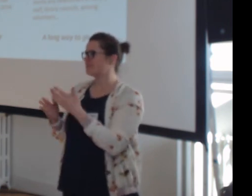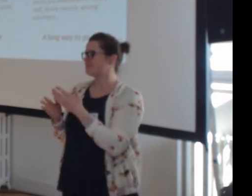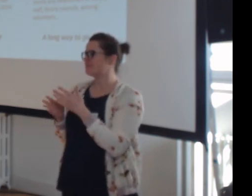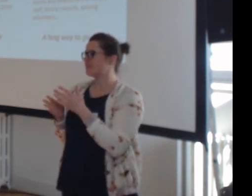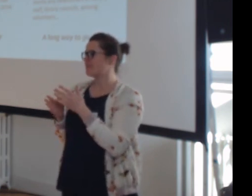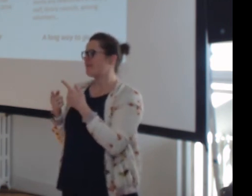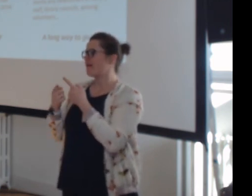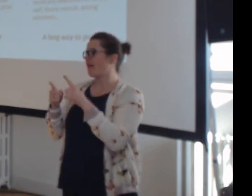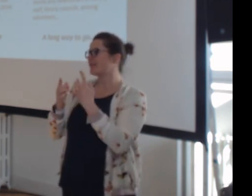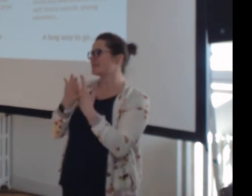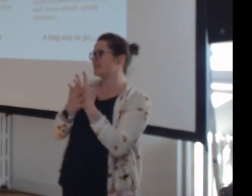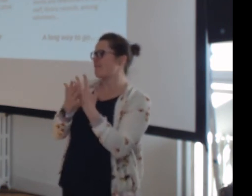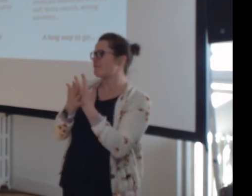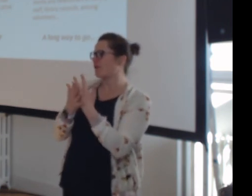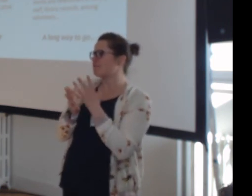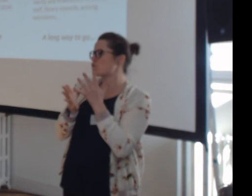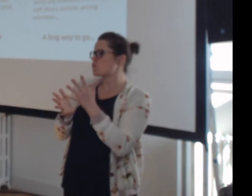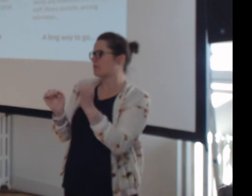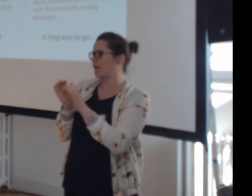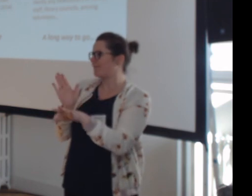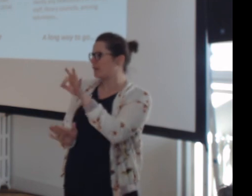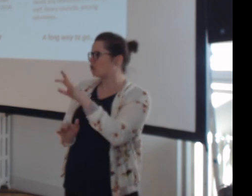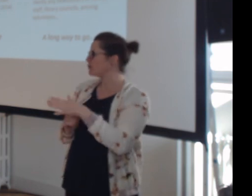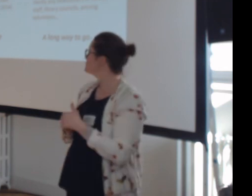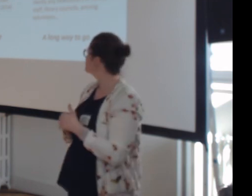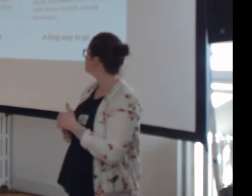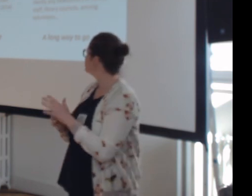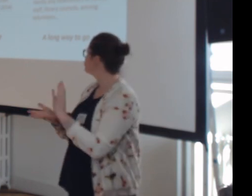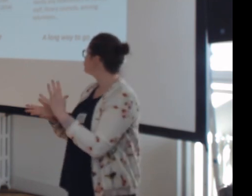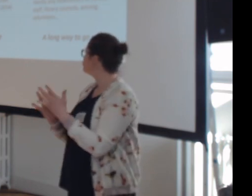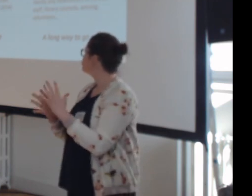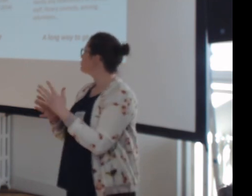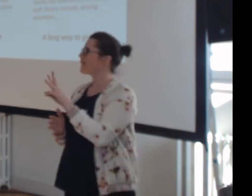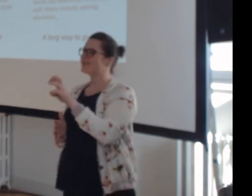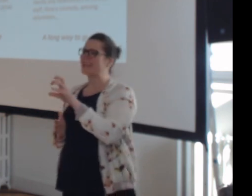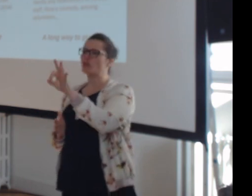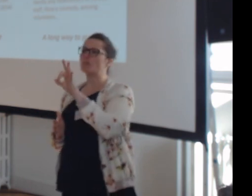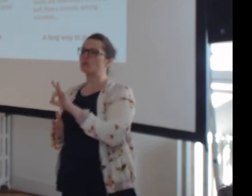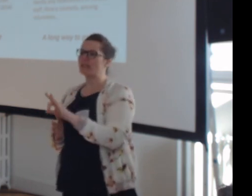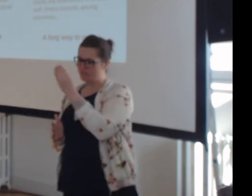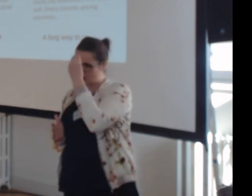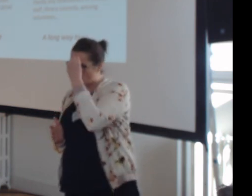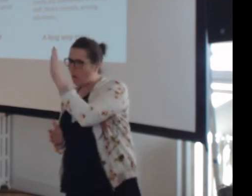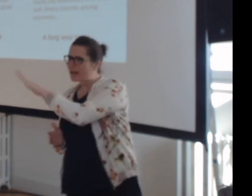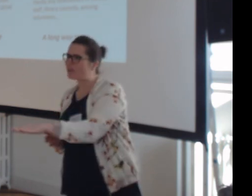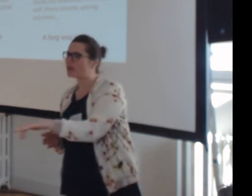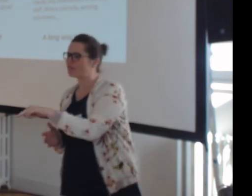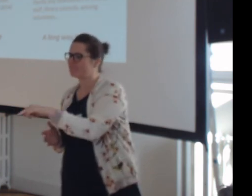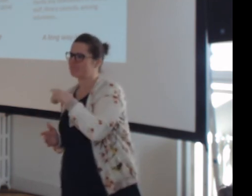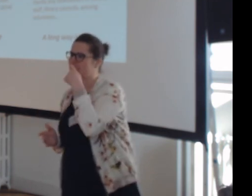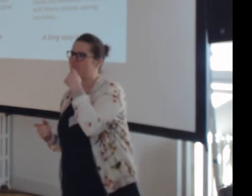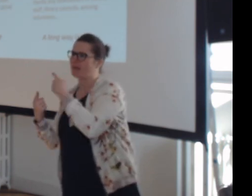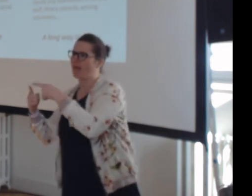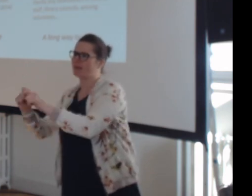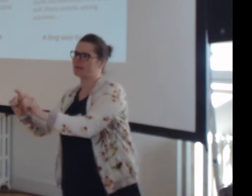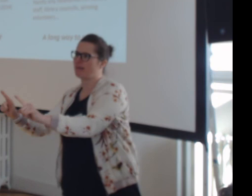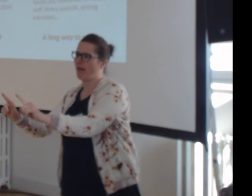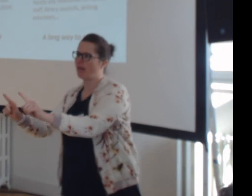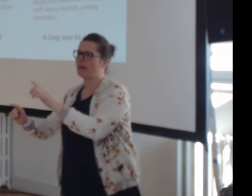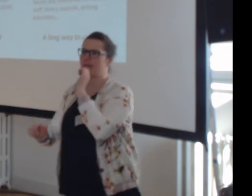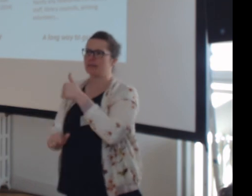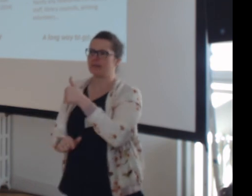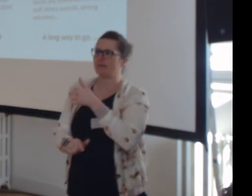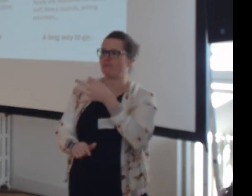any recent figure. Actually, approximately 30% of school children speak other languages than